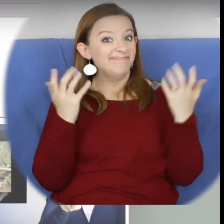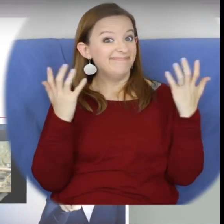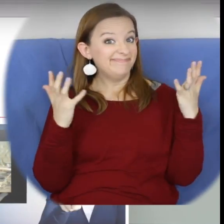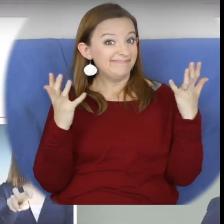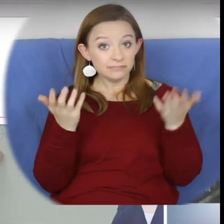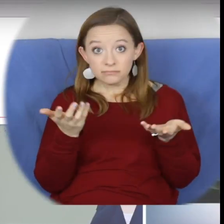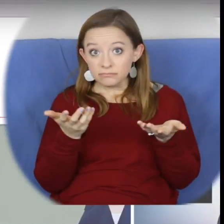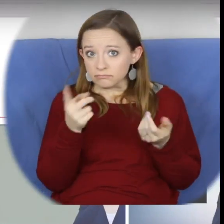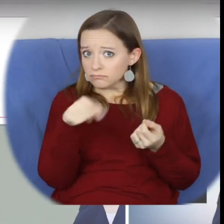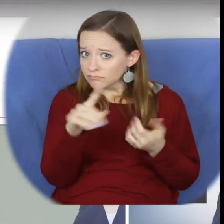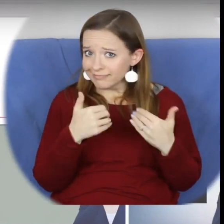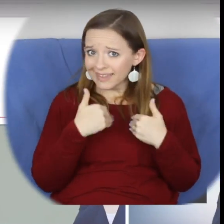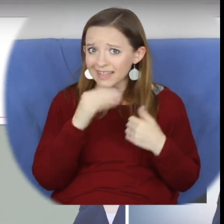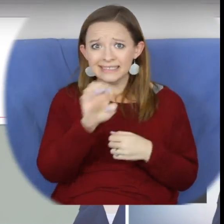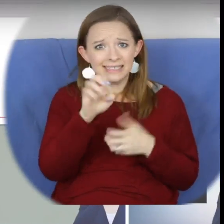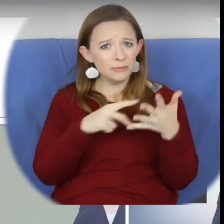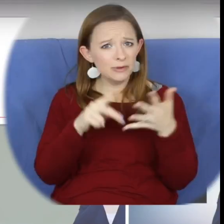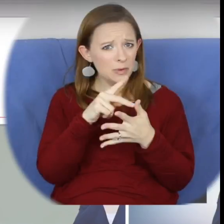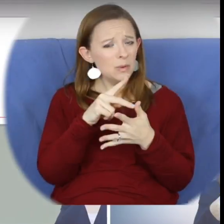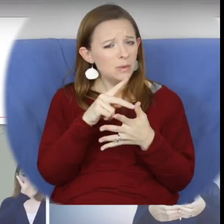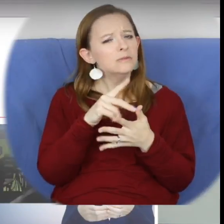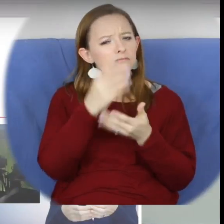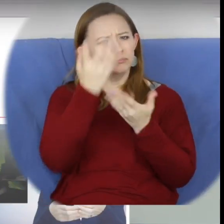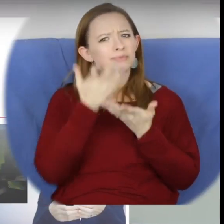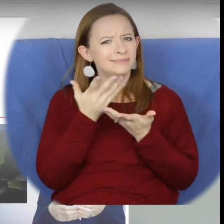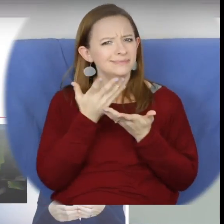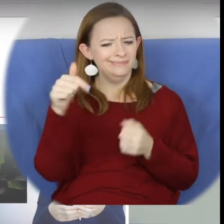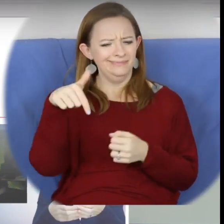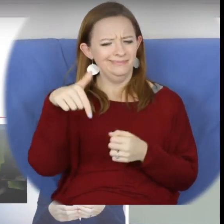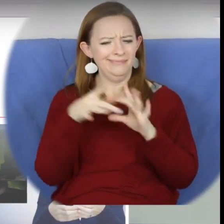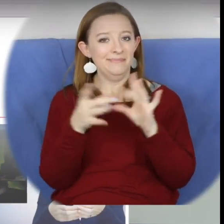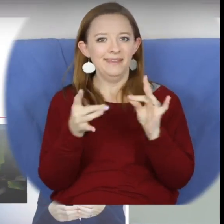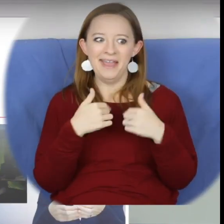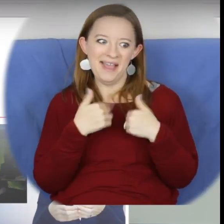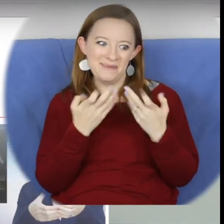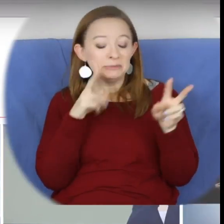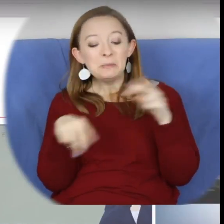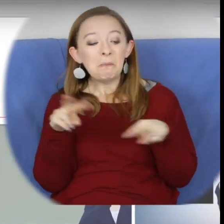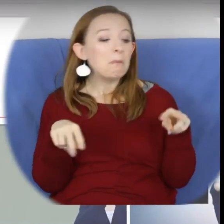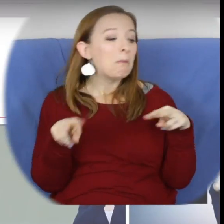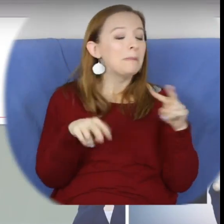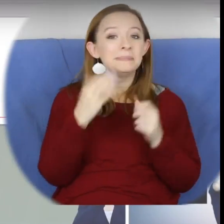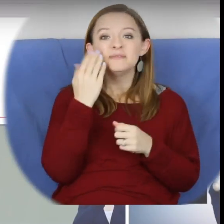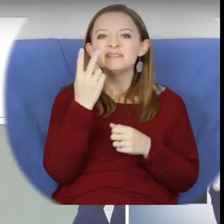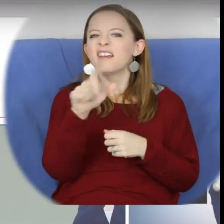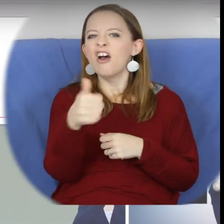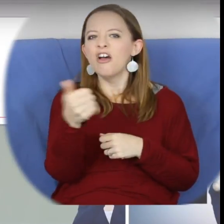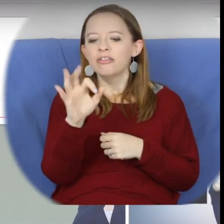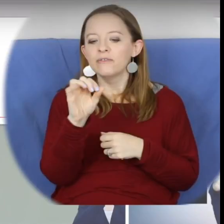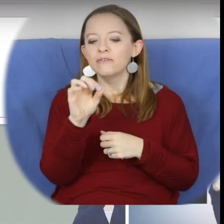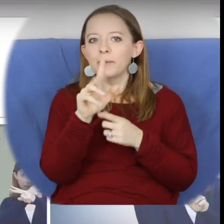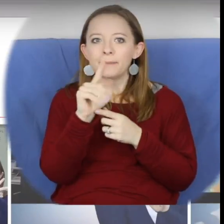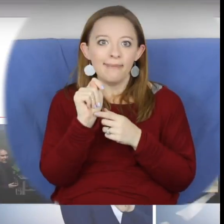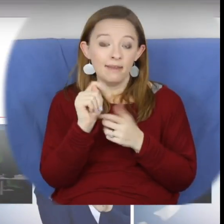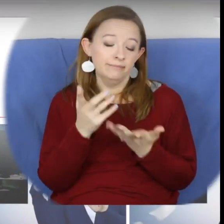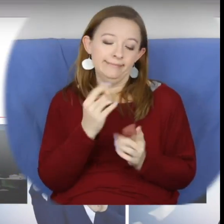really big plus for you. So that's all I have. Do you have any portfolio? Let me know. Send me a link down below. I want to see and